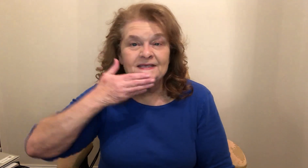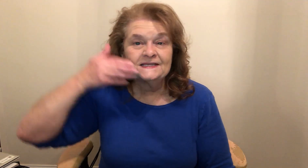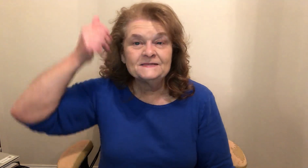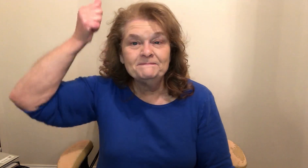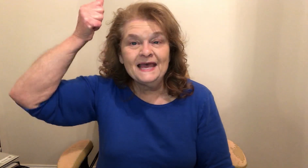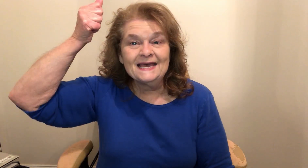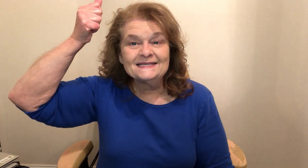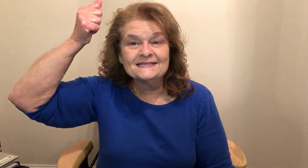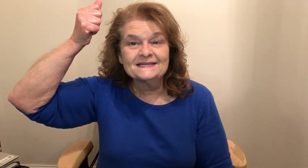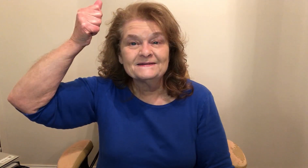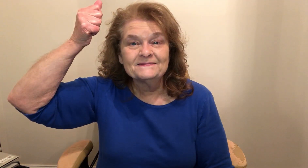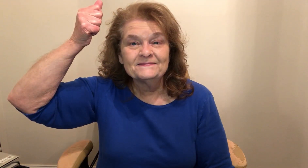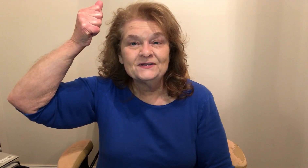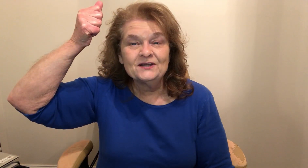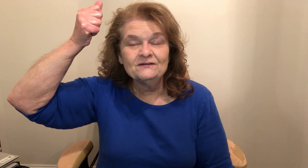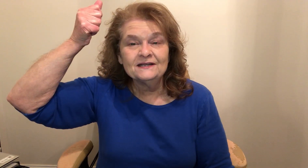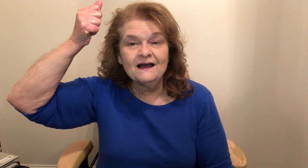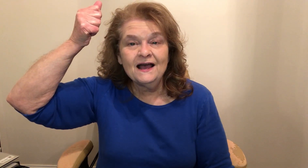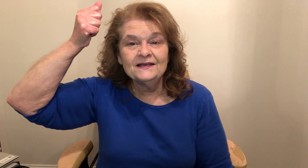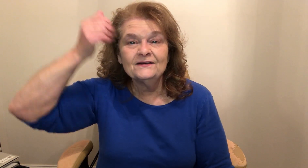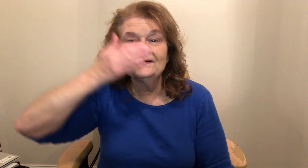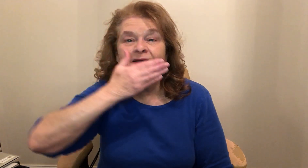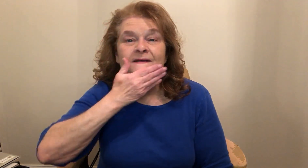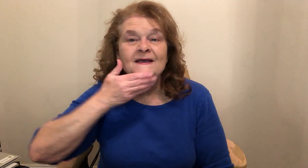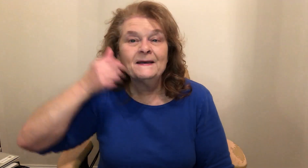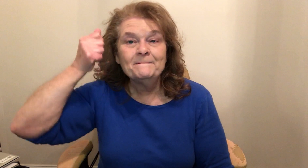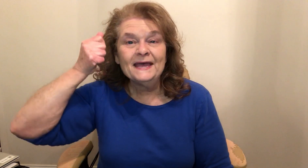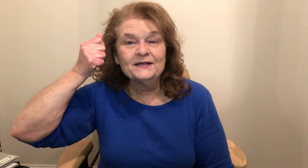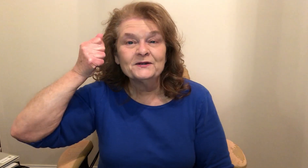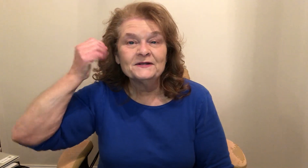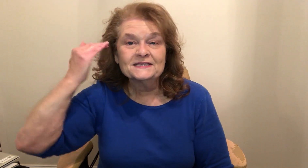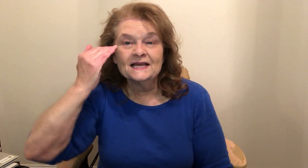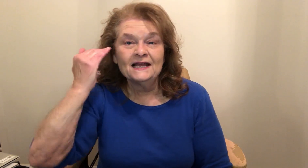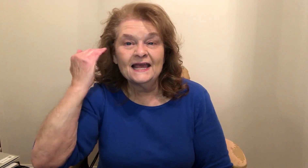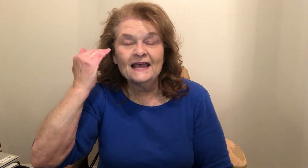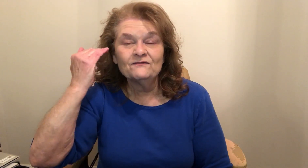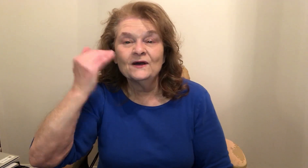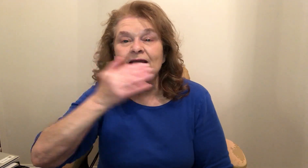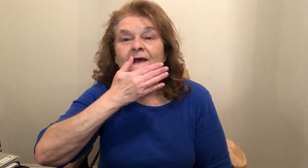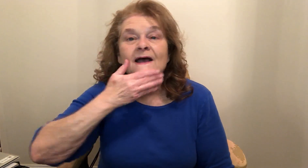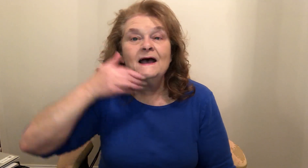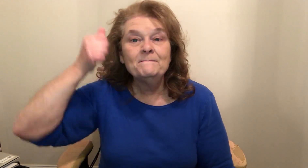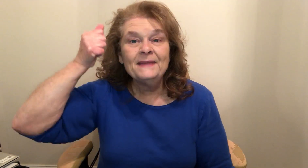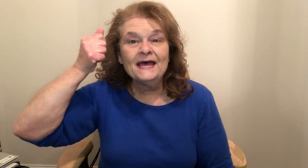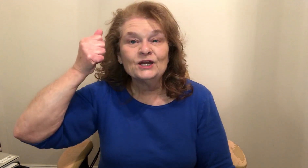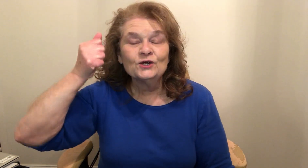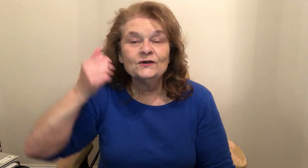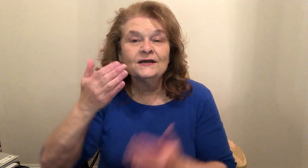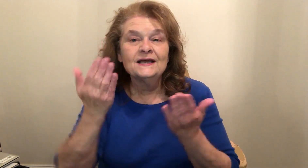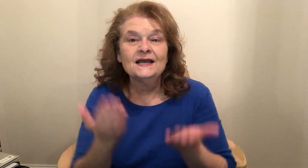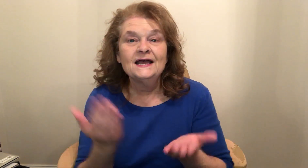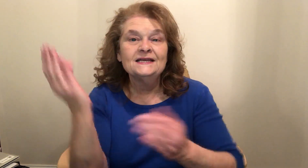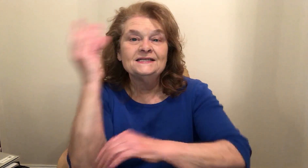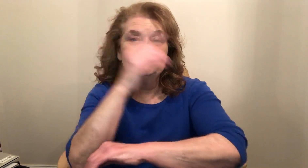This is best, and you go a little higher. Better, it's kind of like halfway. Better